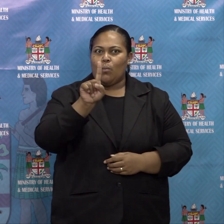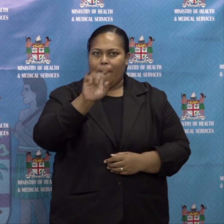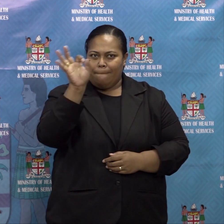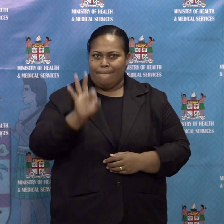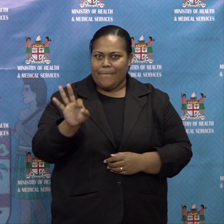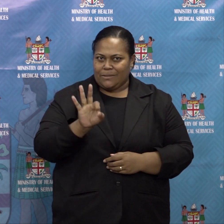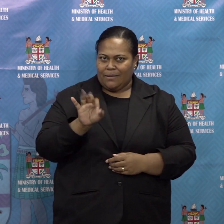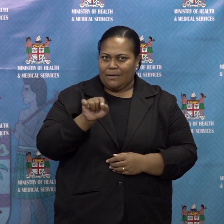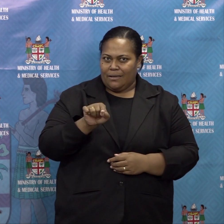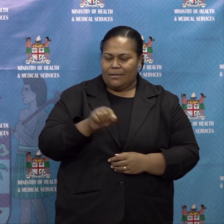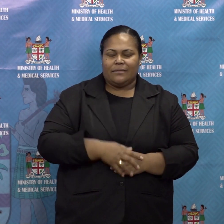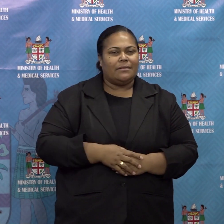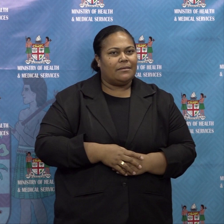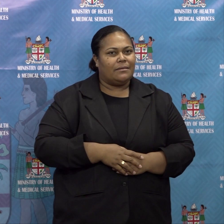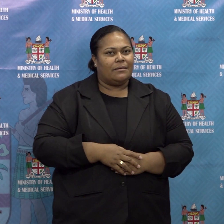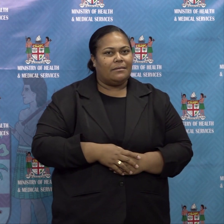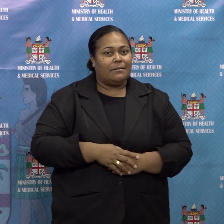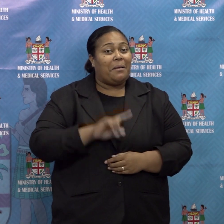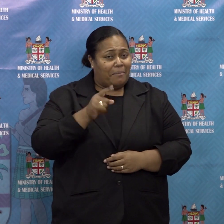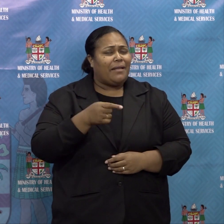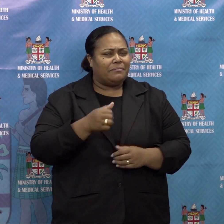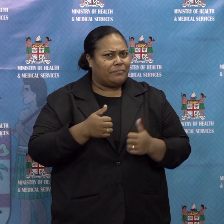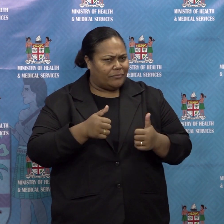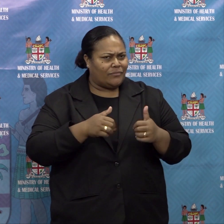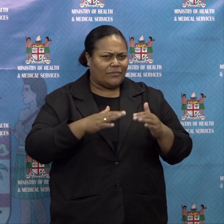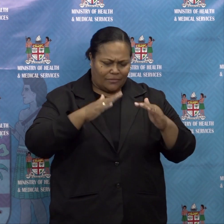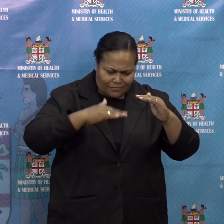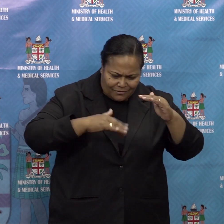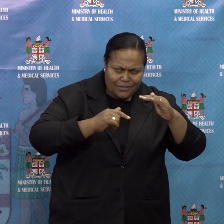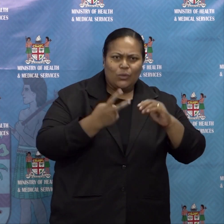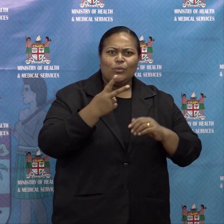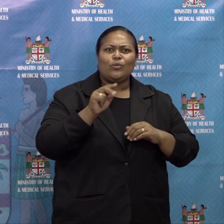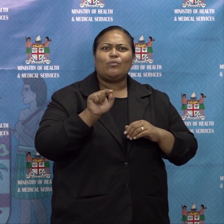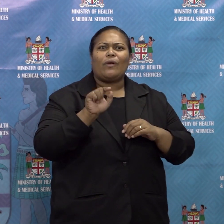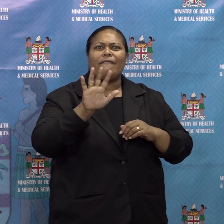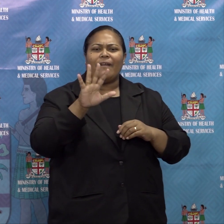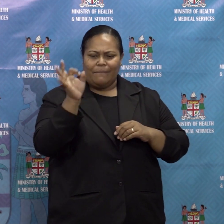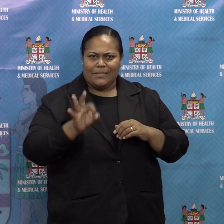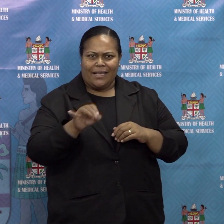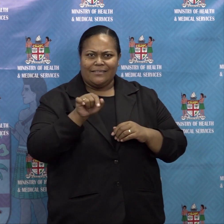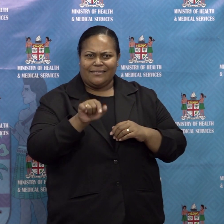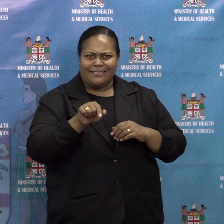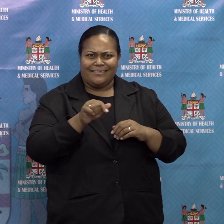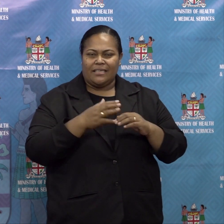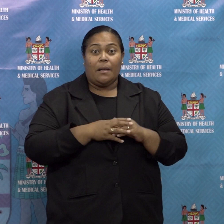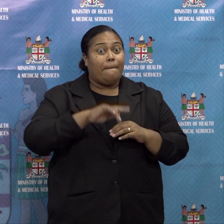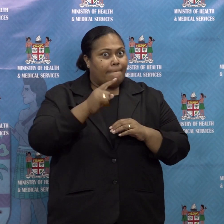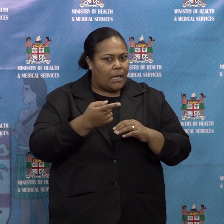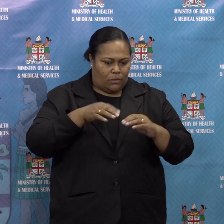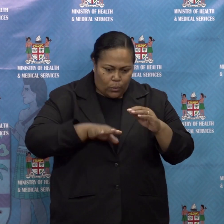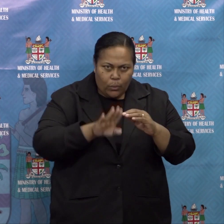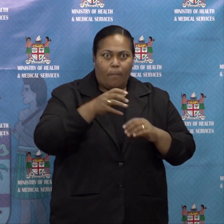1.1%. This is still below the 2 to 5% threshold that we have, but this upward trend